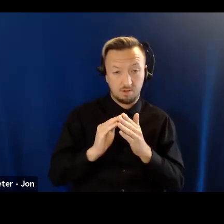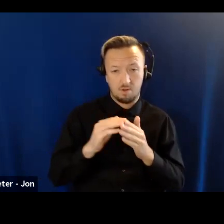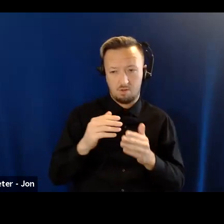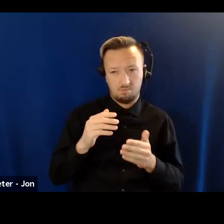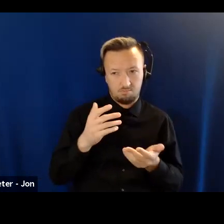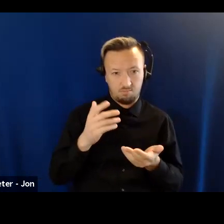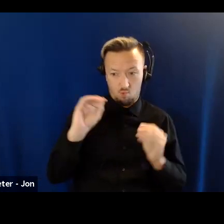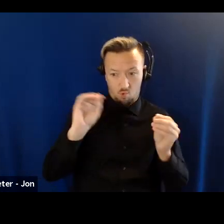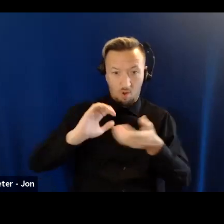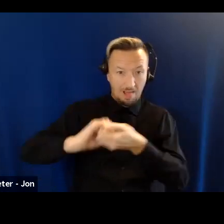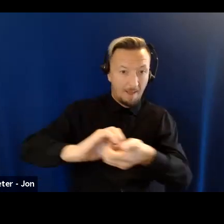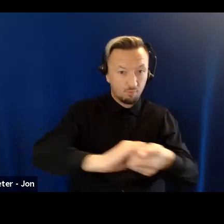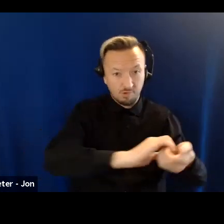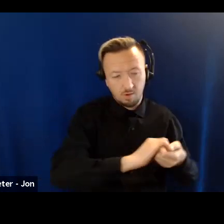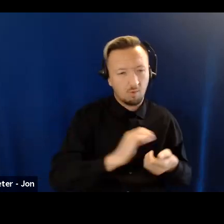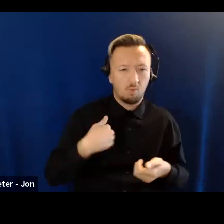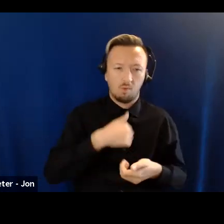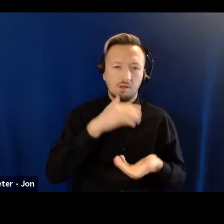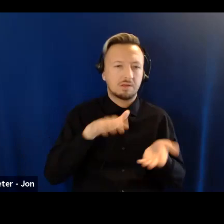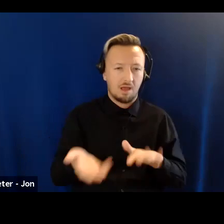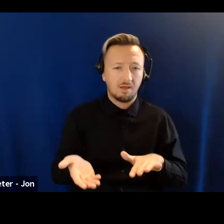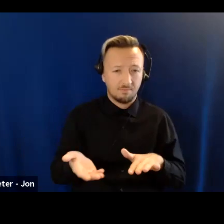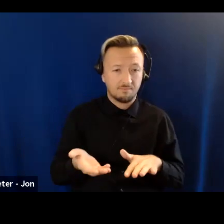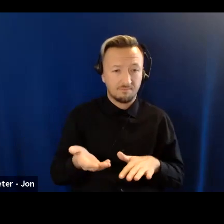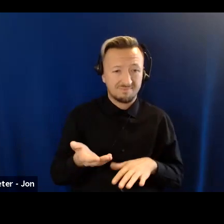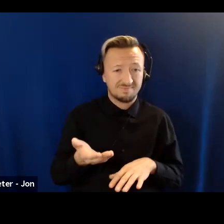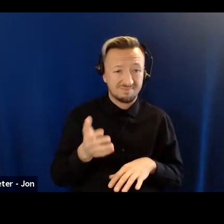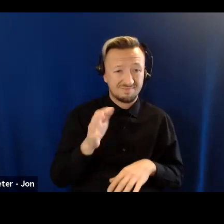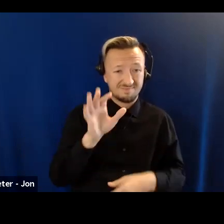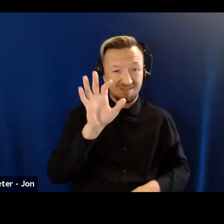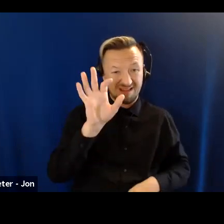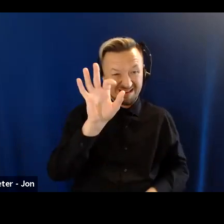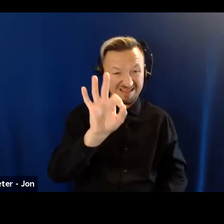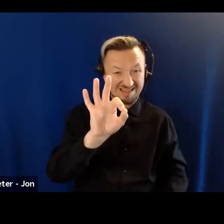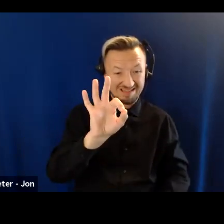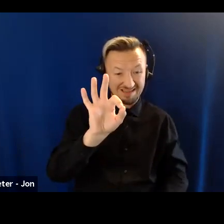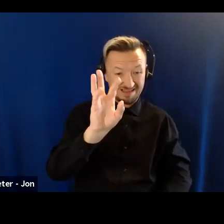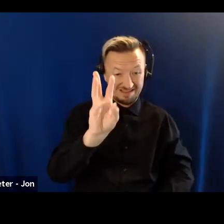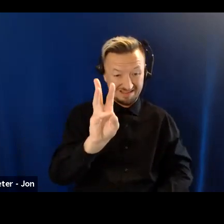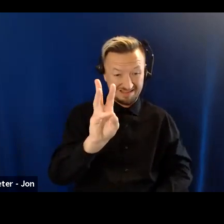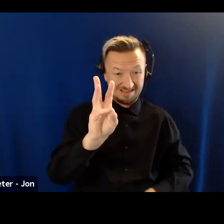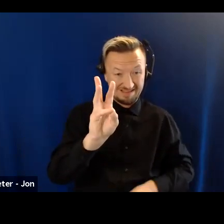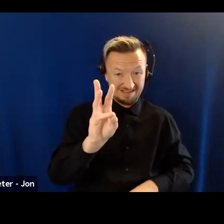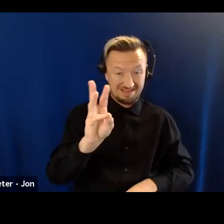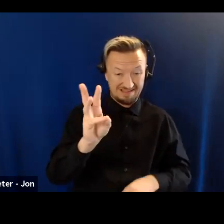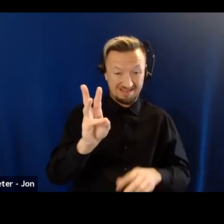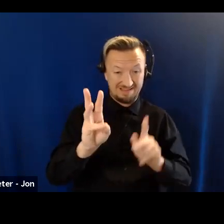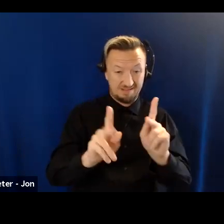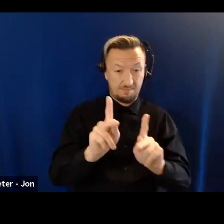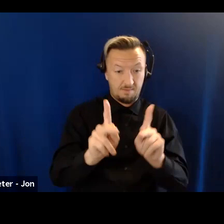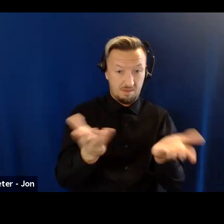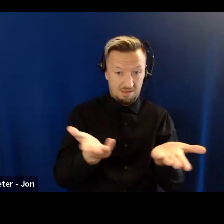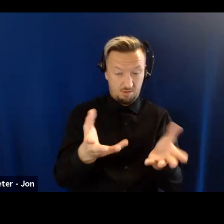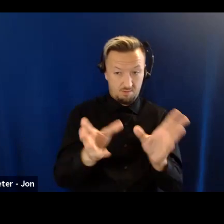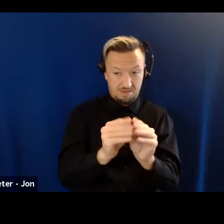die. And again, we have 96 attendees who put our email